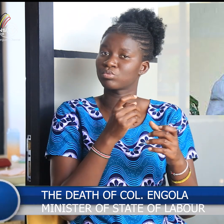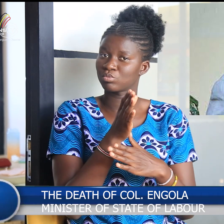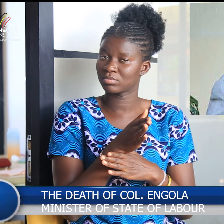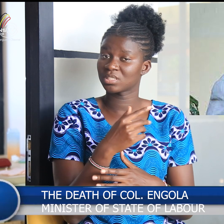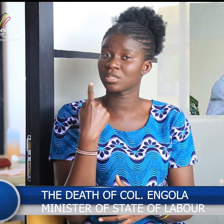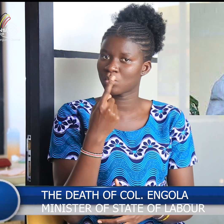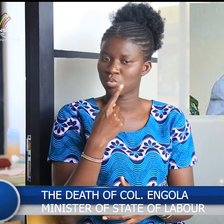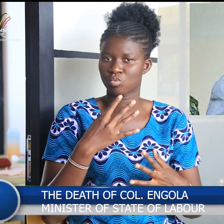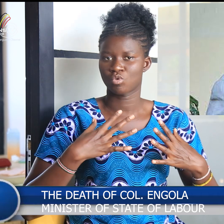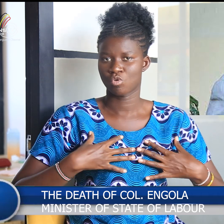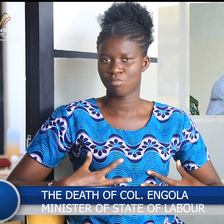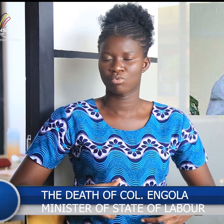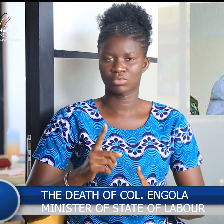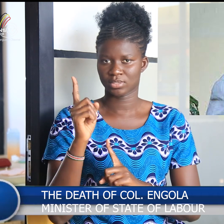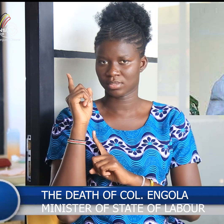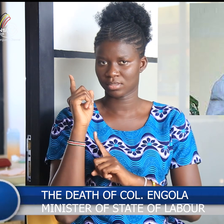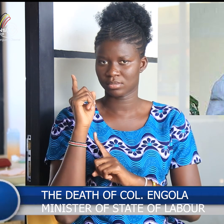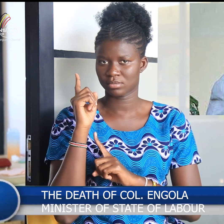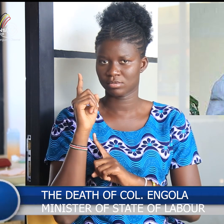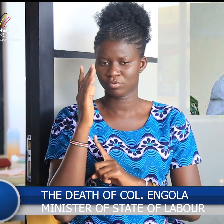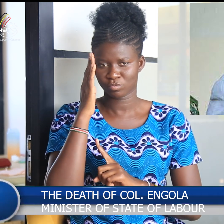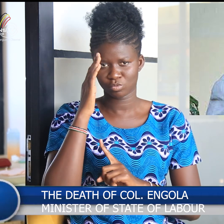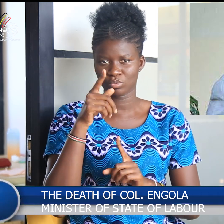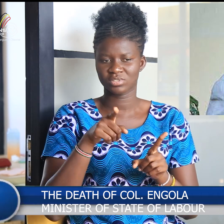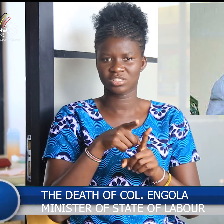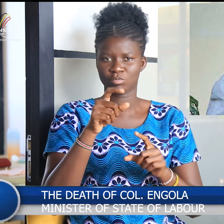was shot dead by his bodyguard.